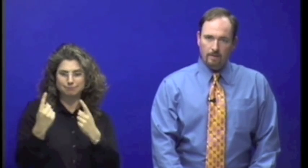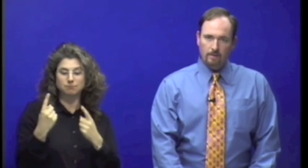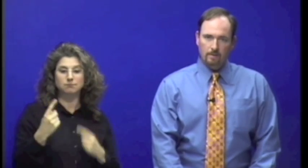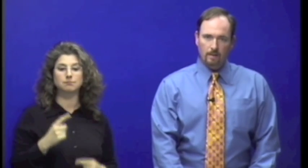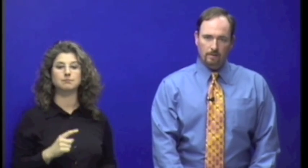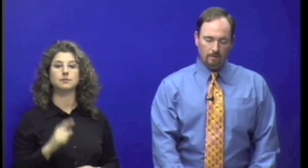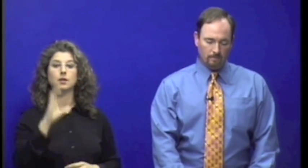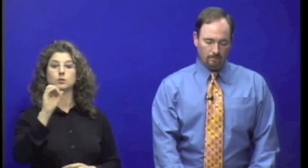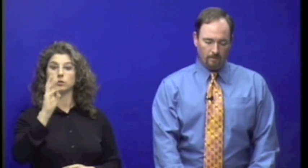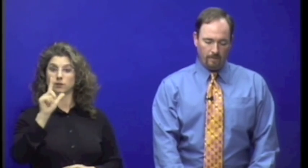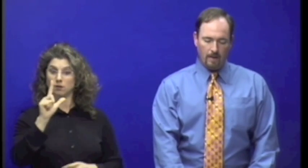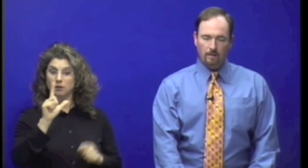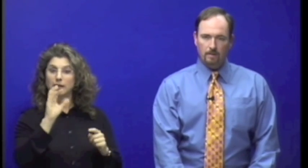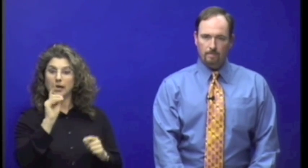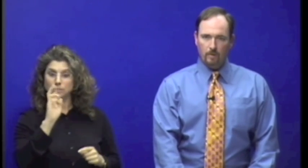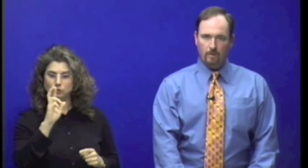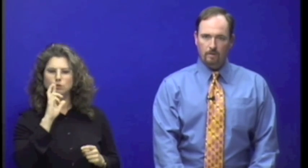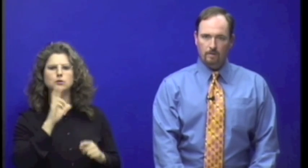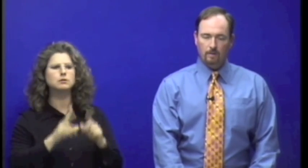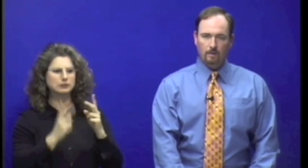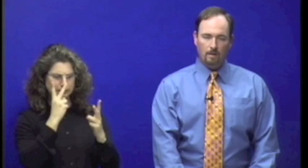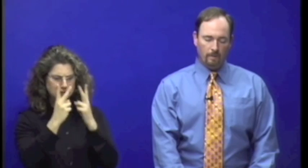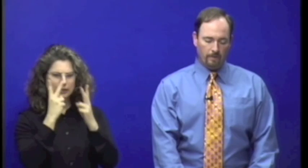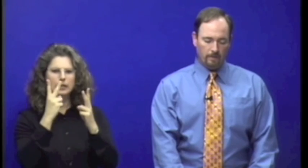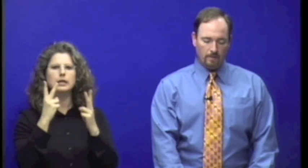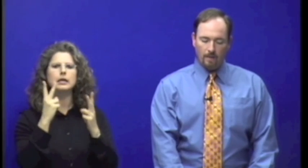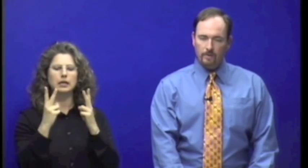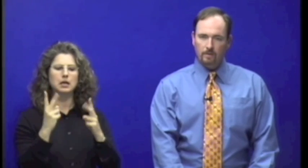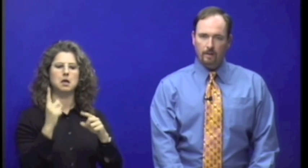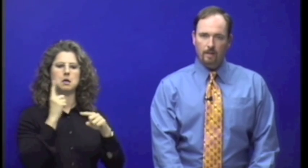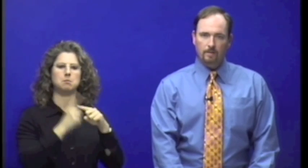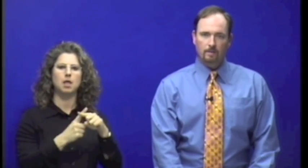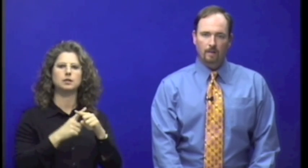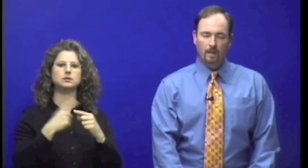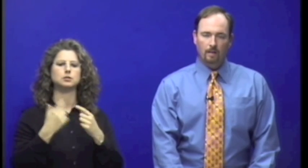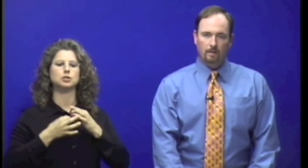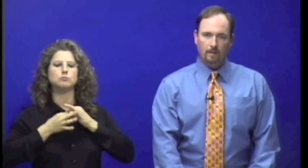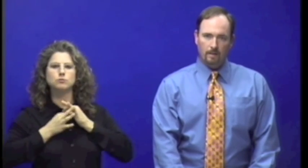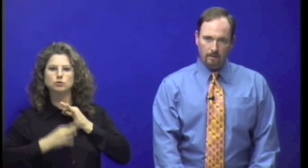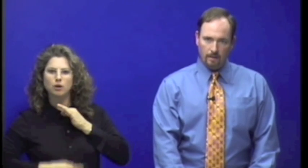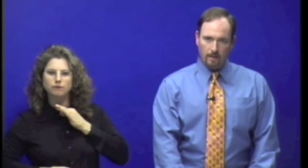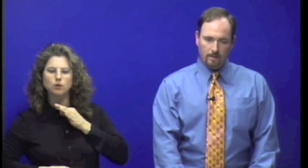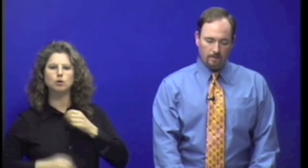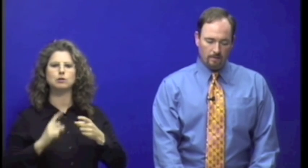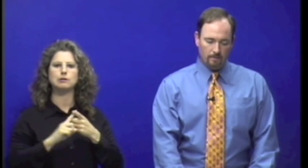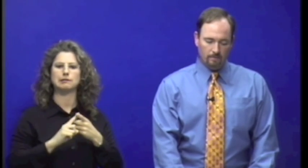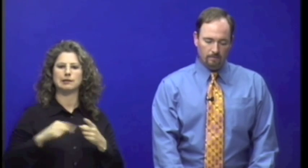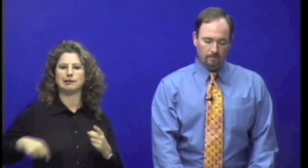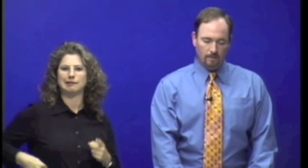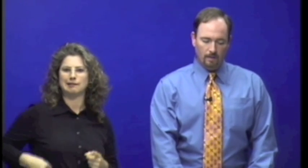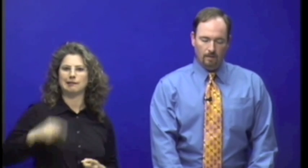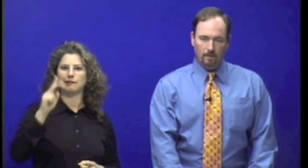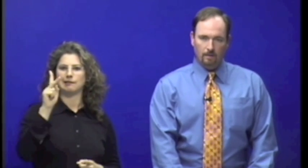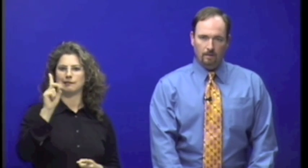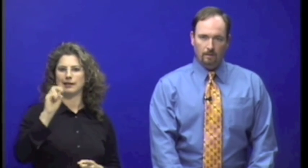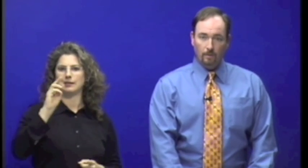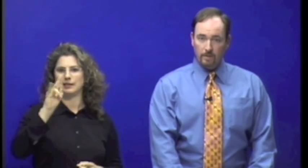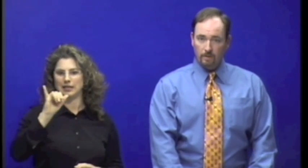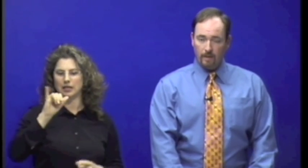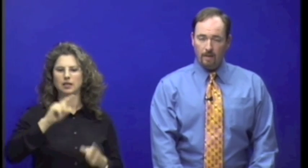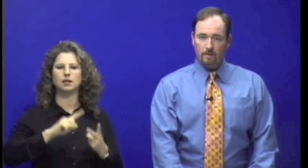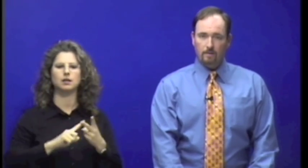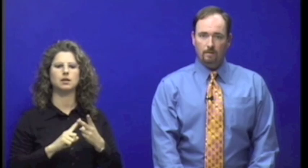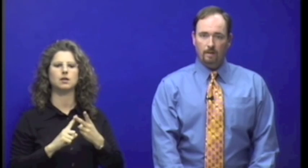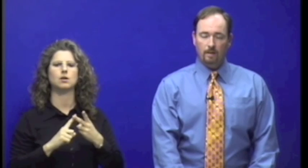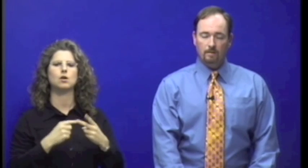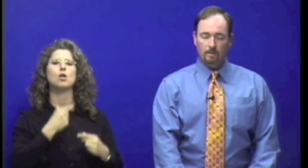Cervical cancer is also found in smokers, along with esophageal cancer, kidney cancer,